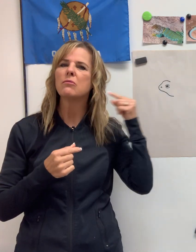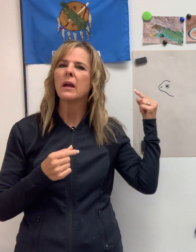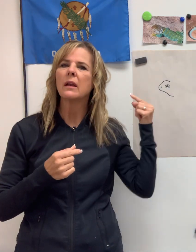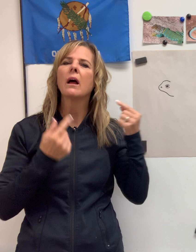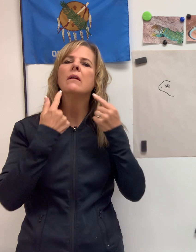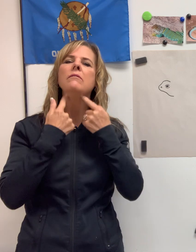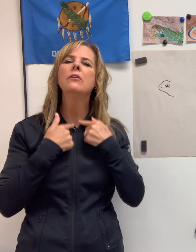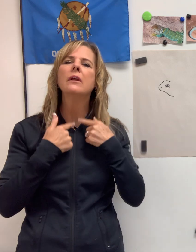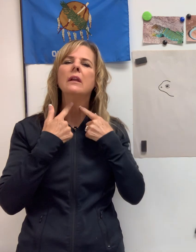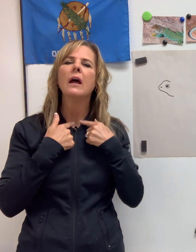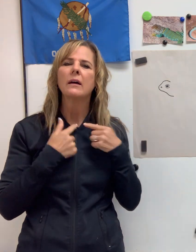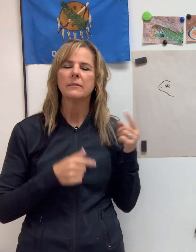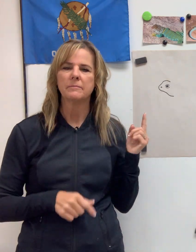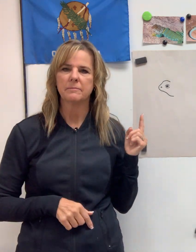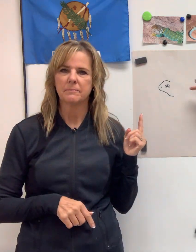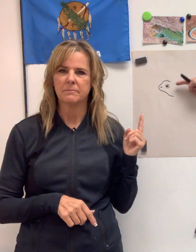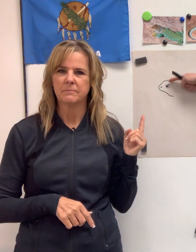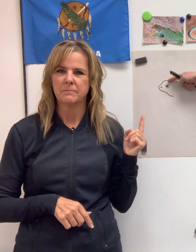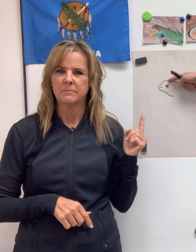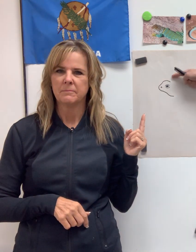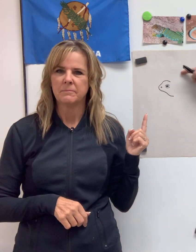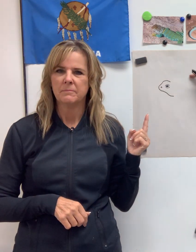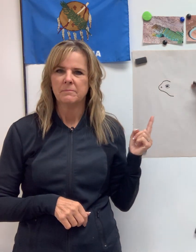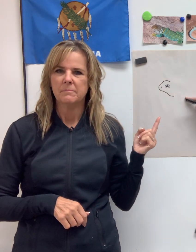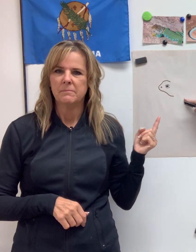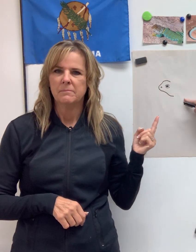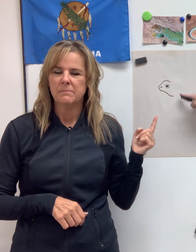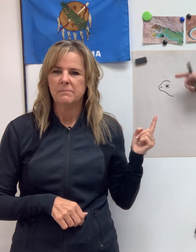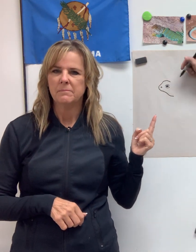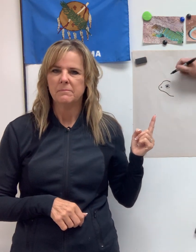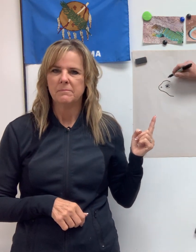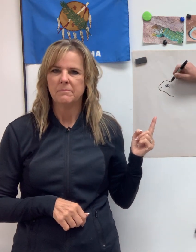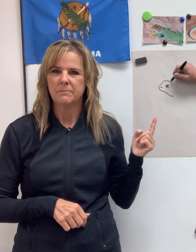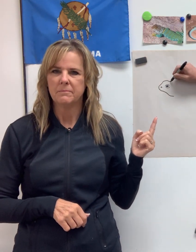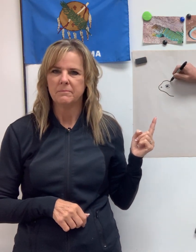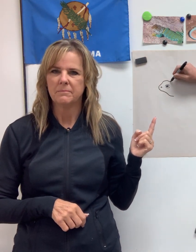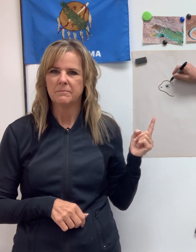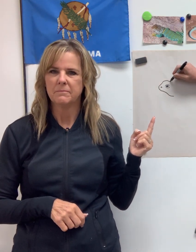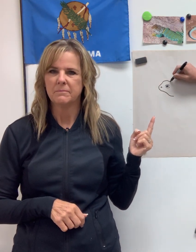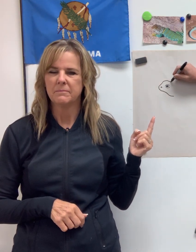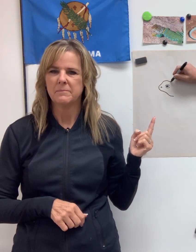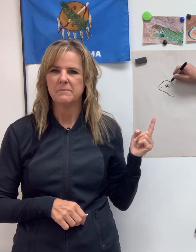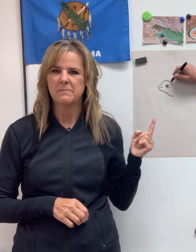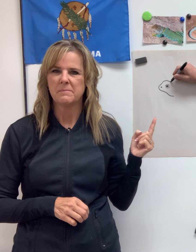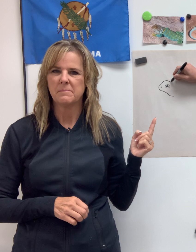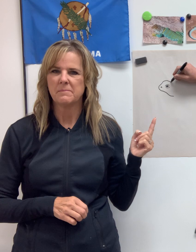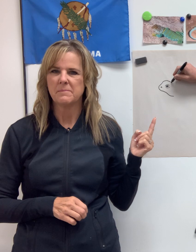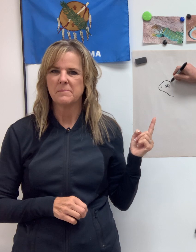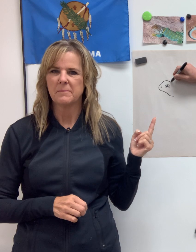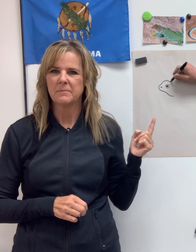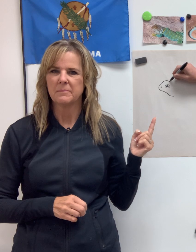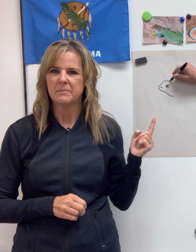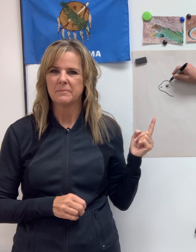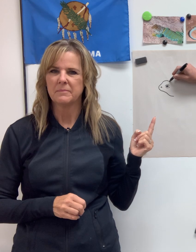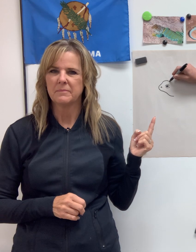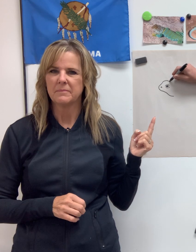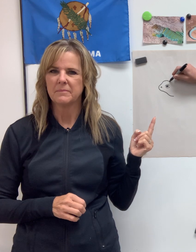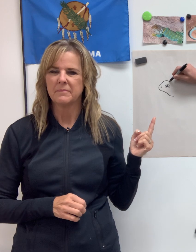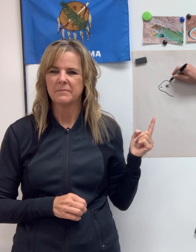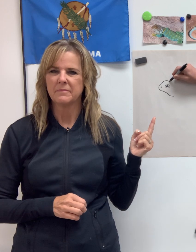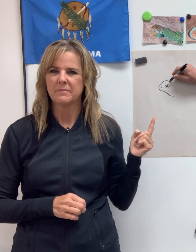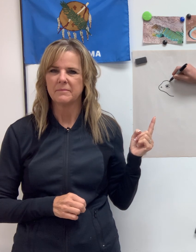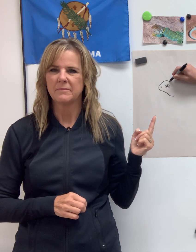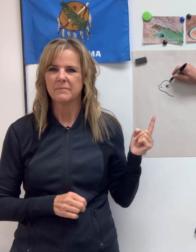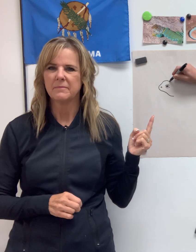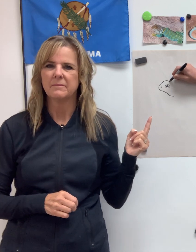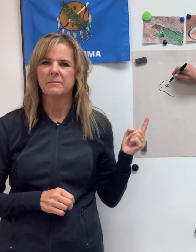start with this little bit of a bump. Now, it's not a huge curve. It's just a barely there bump, not at the very end of this line, but up